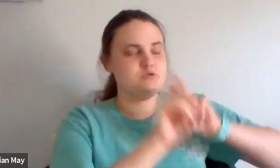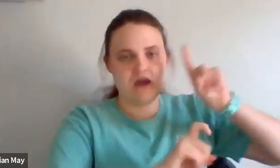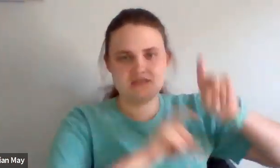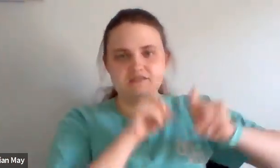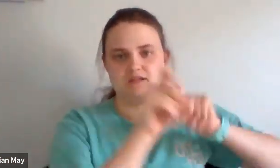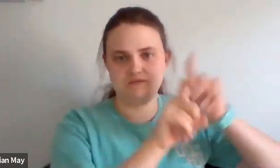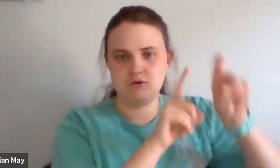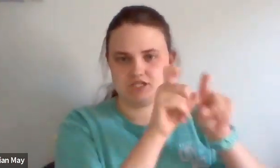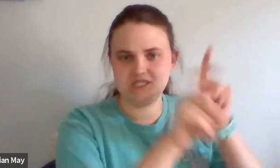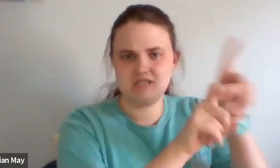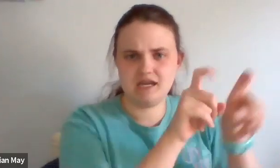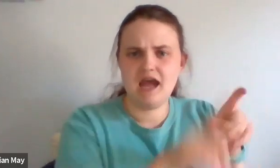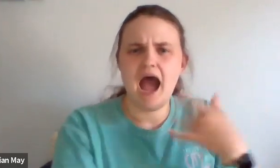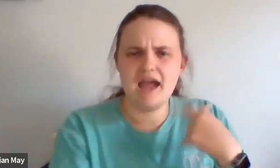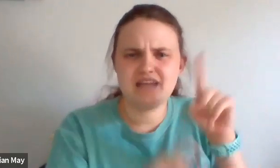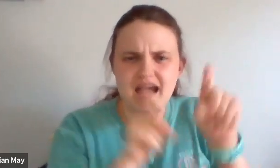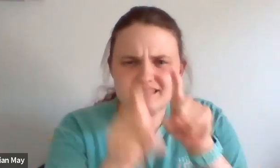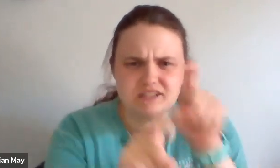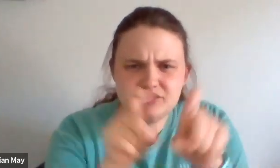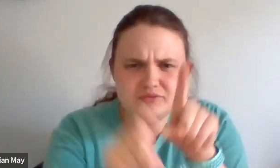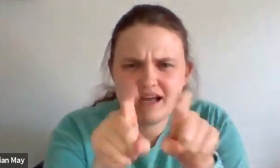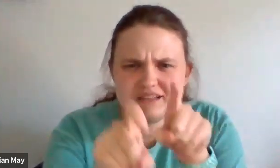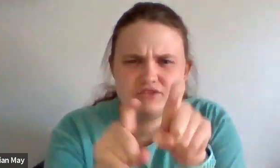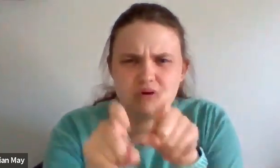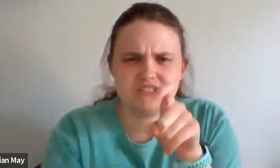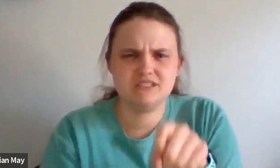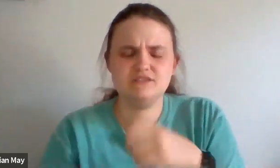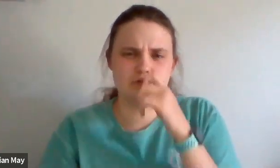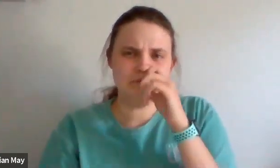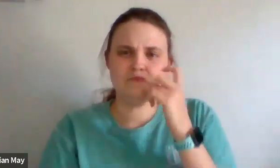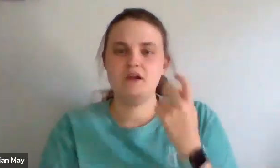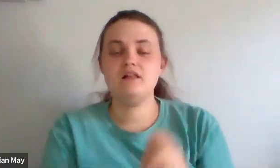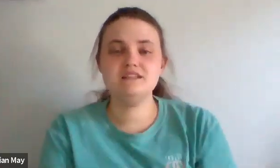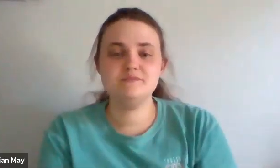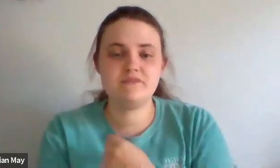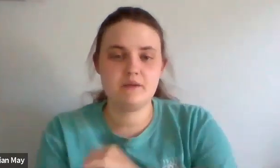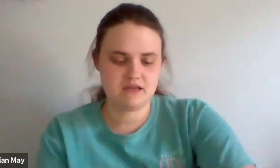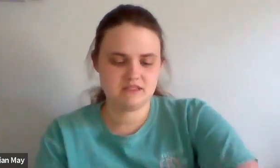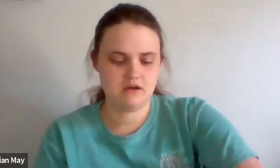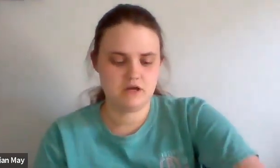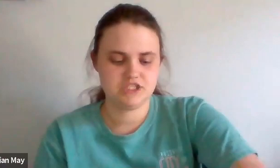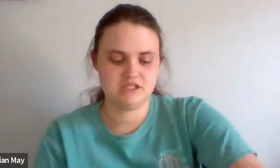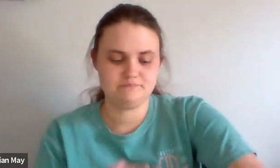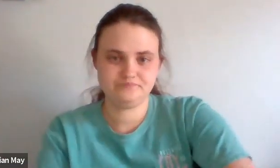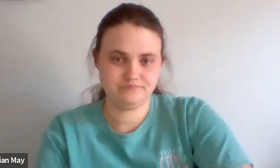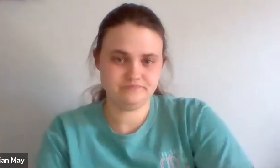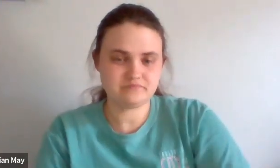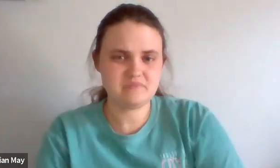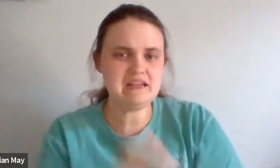you're asking like different questions, like I have to ask you questions, or a lot of times if I'm asking a question